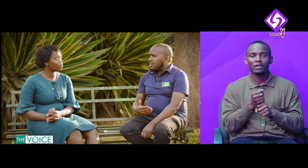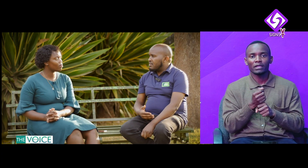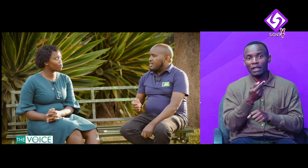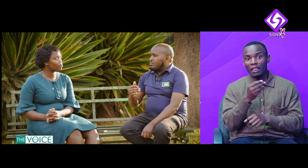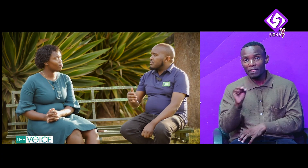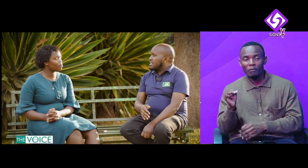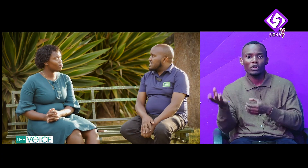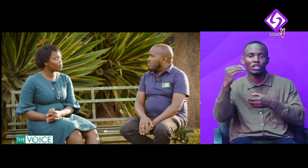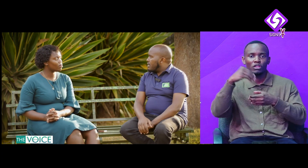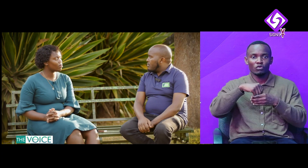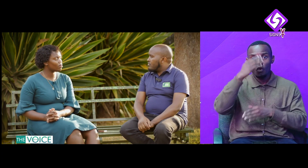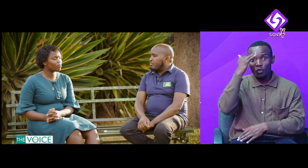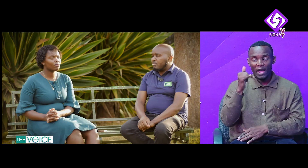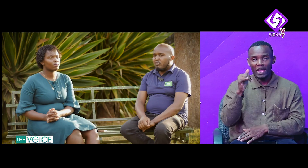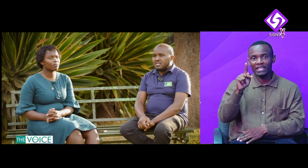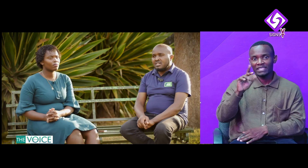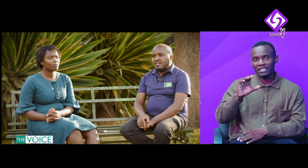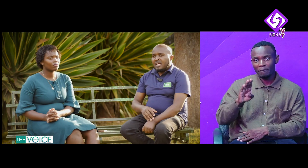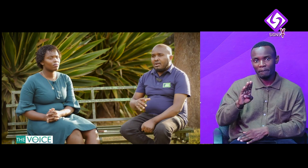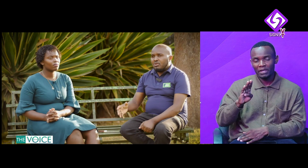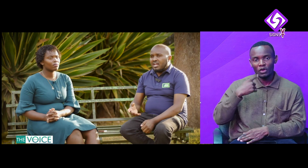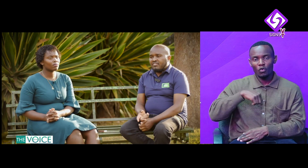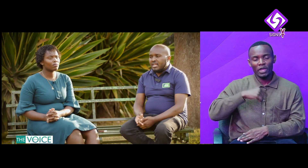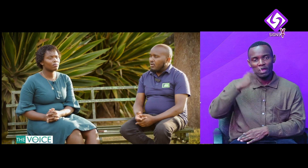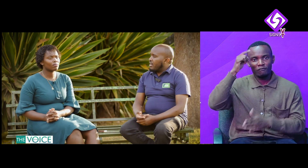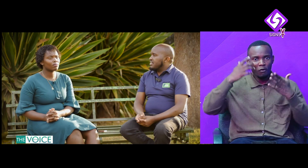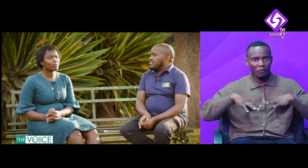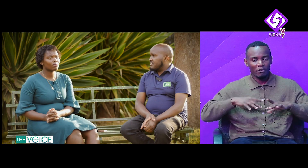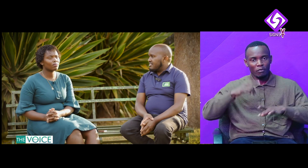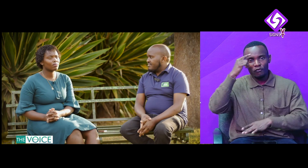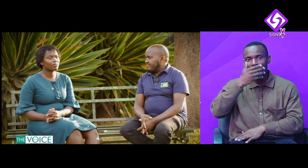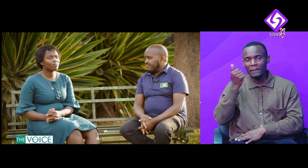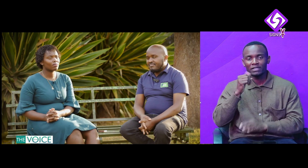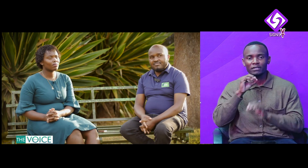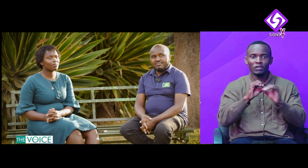KCB Bank, because at KCB Bank we are for people for better, and we don't leave anyone behind.